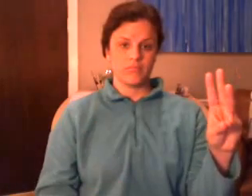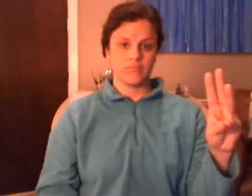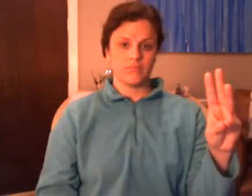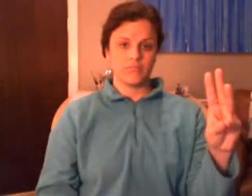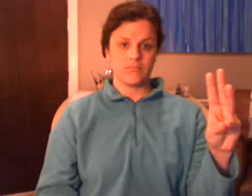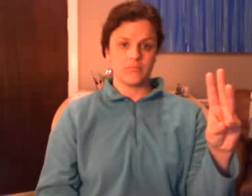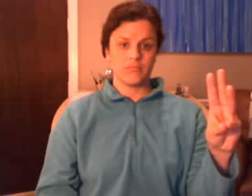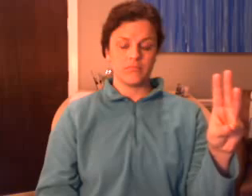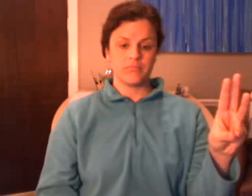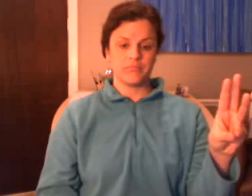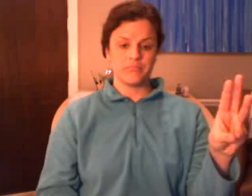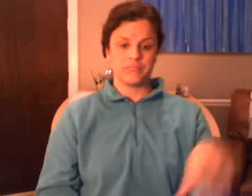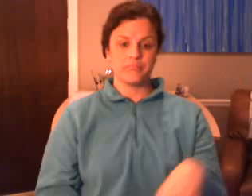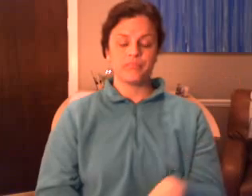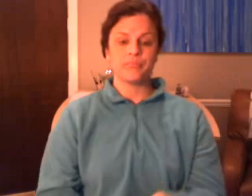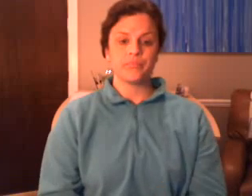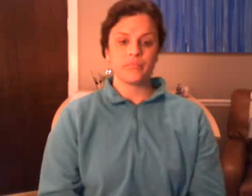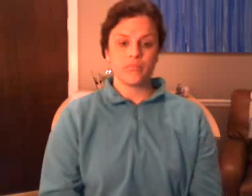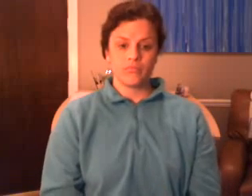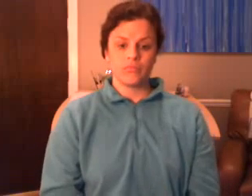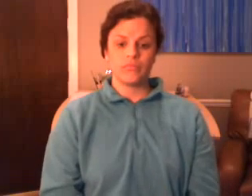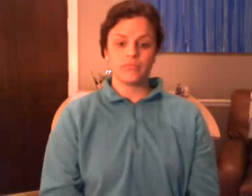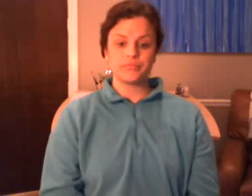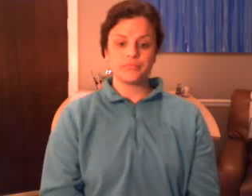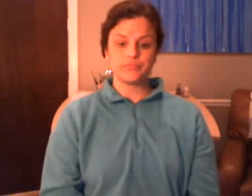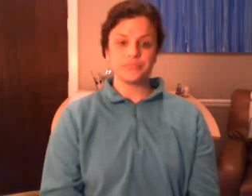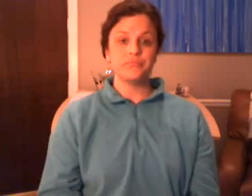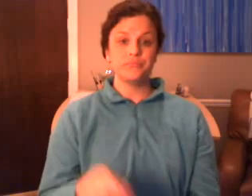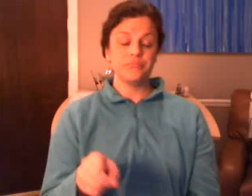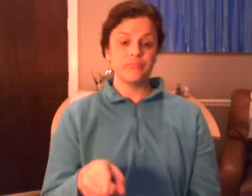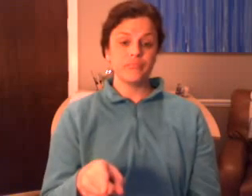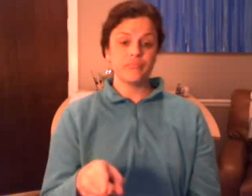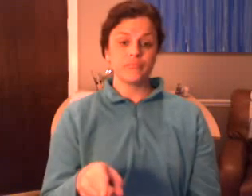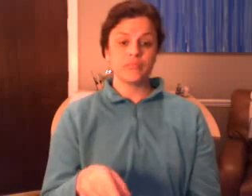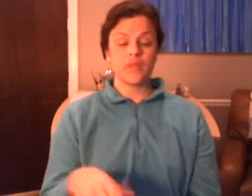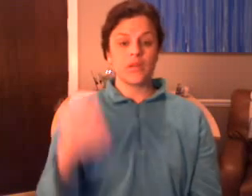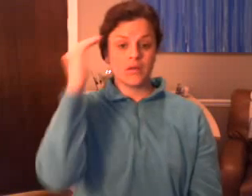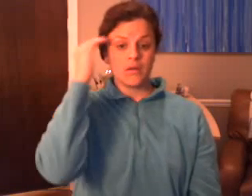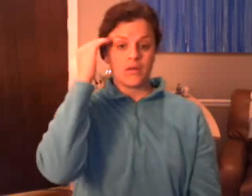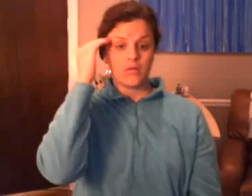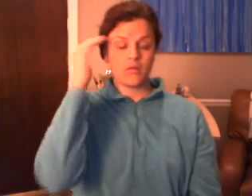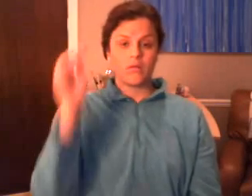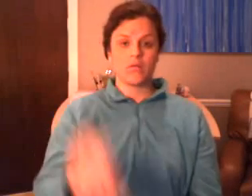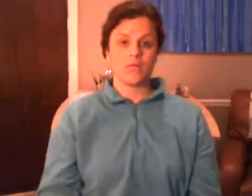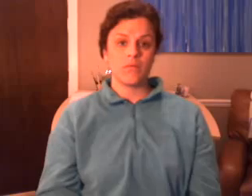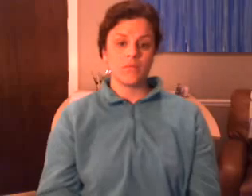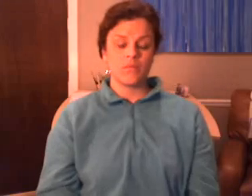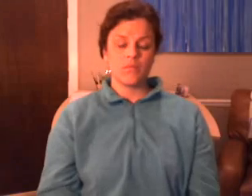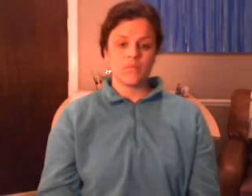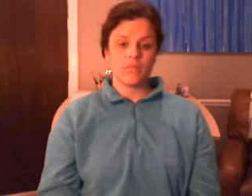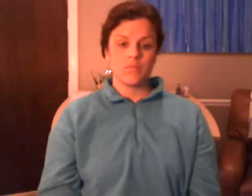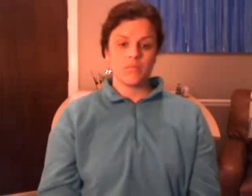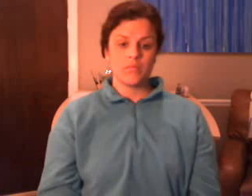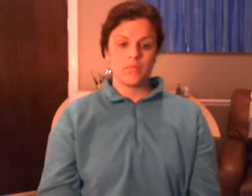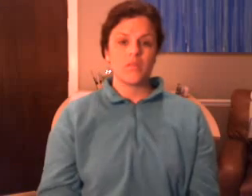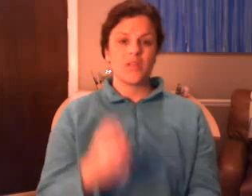pause the video and try this. You might already know the answer. And the reason why I say this is a hard problem is because the answer has more numbers than